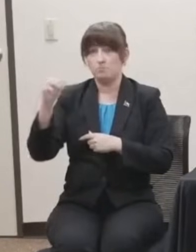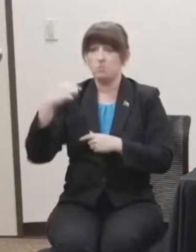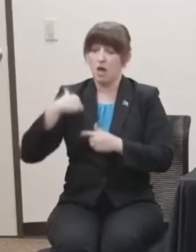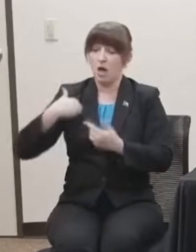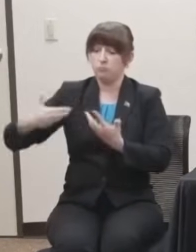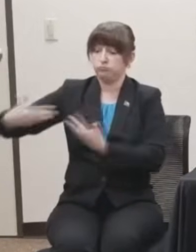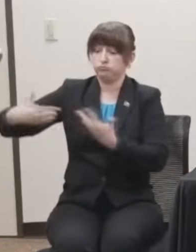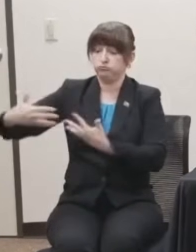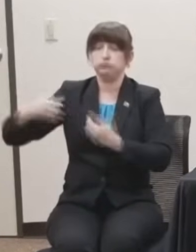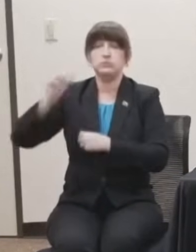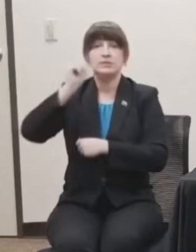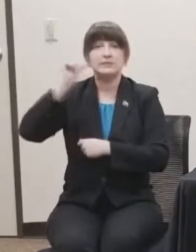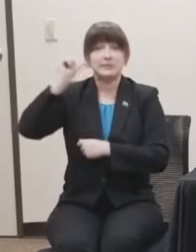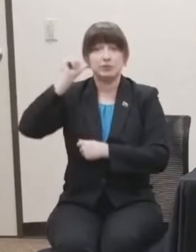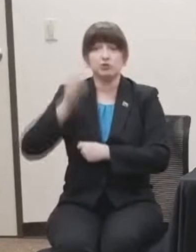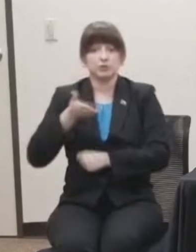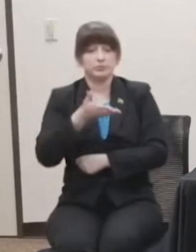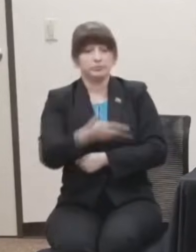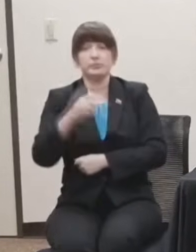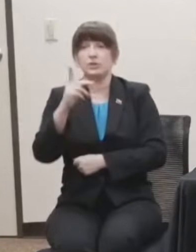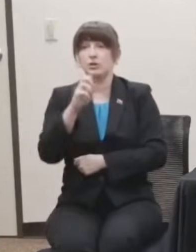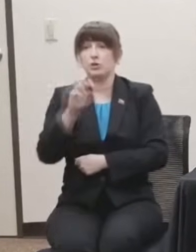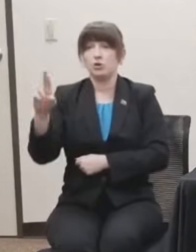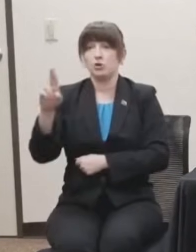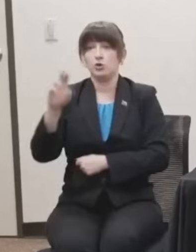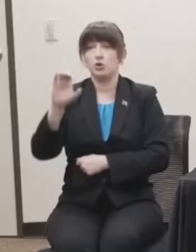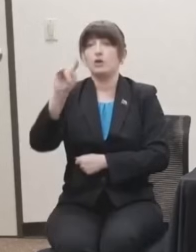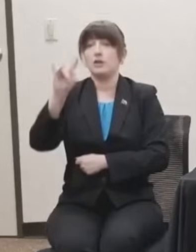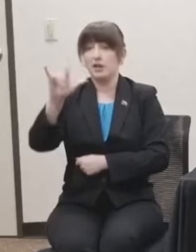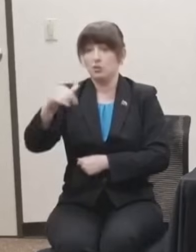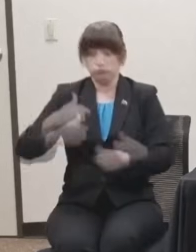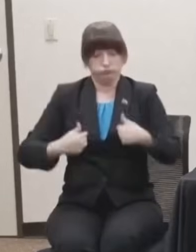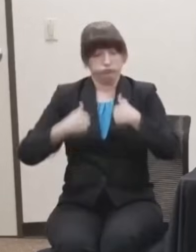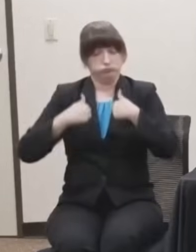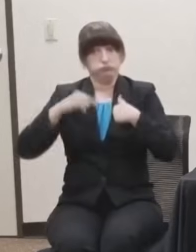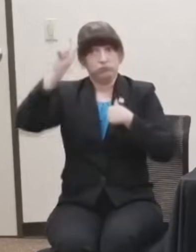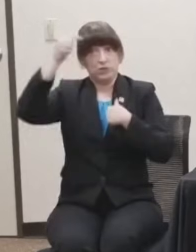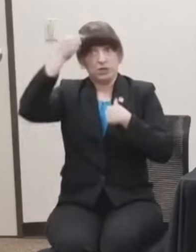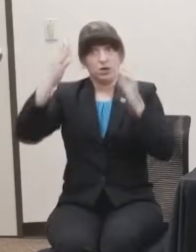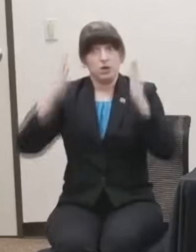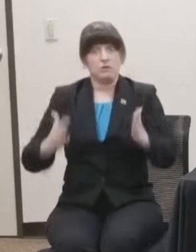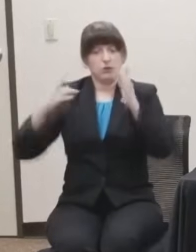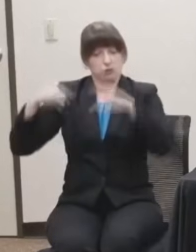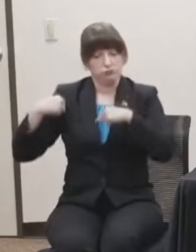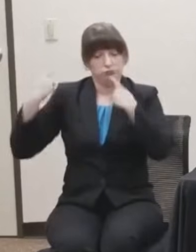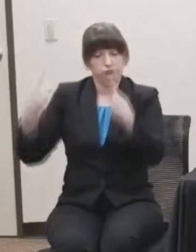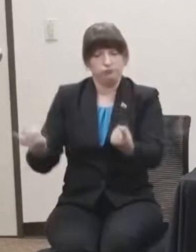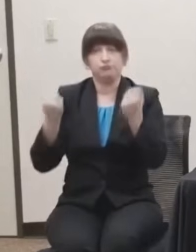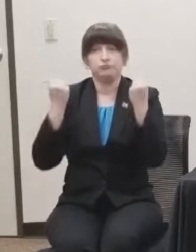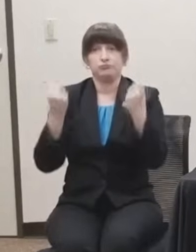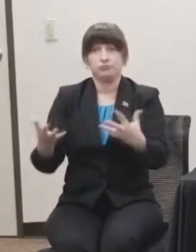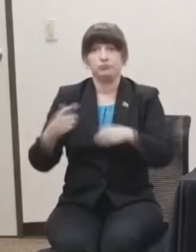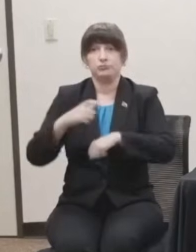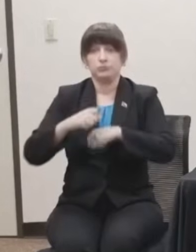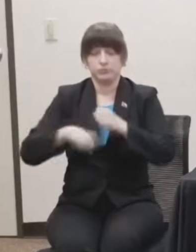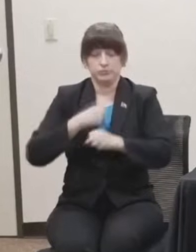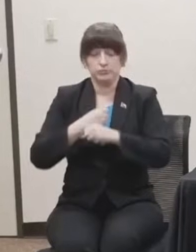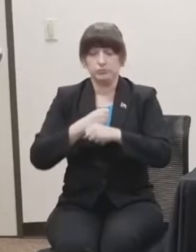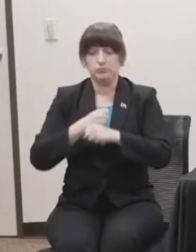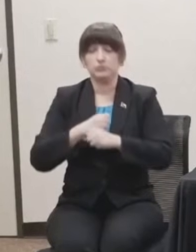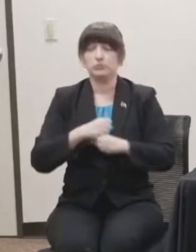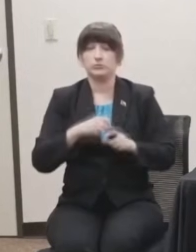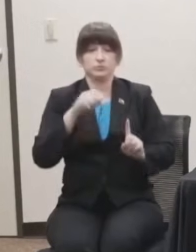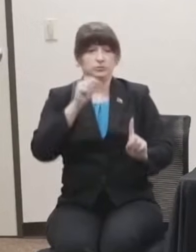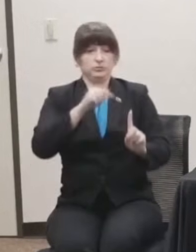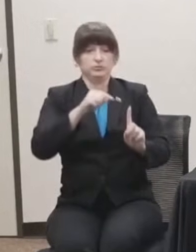I've never seen anybody as responsive and as quickly in her response as what she was yesterday. She